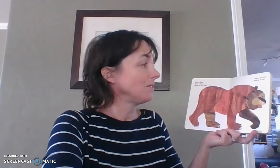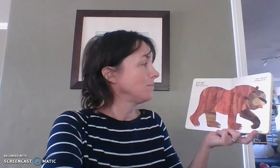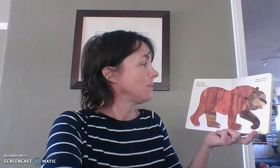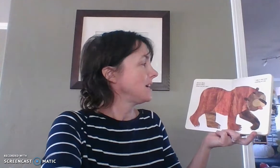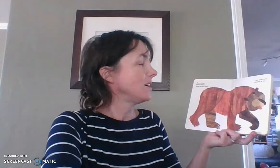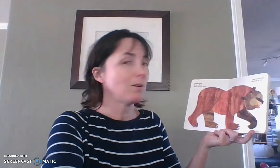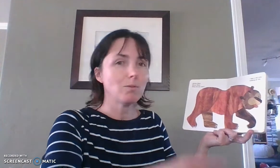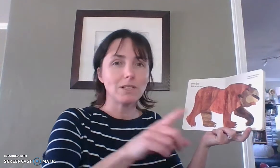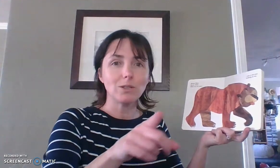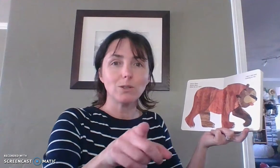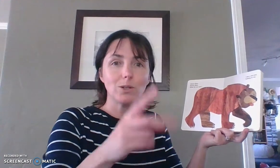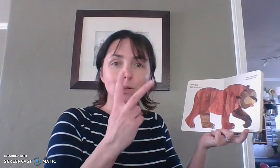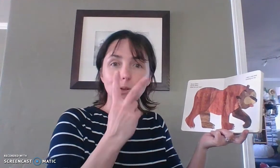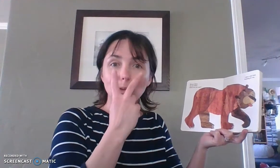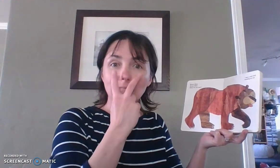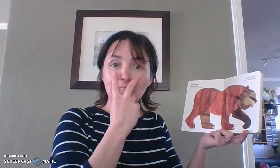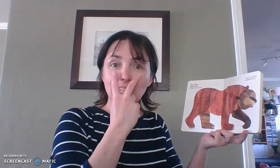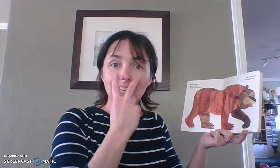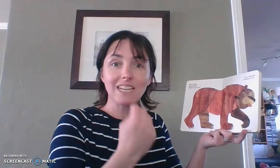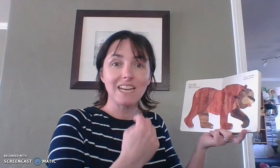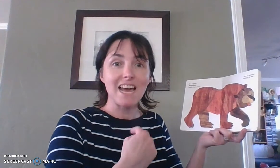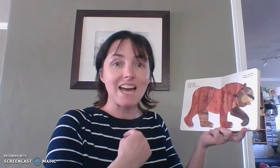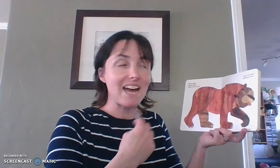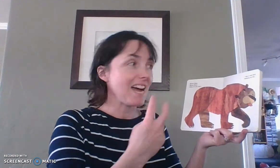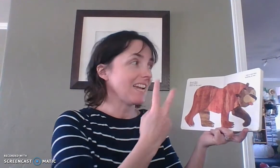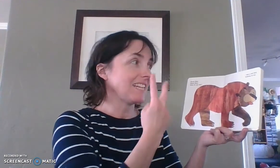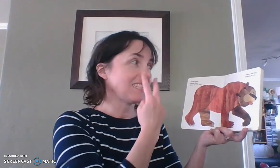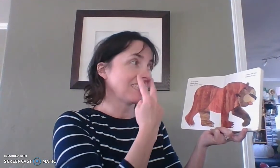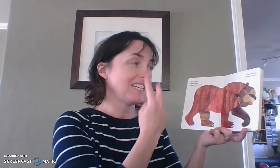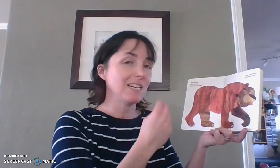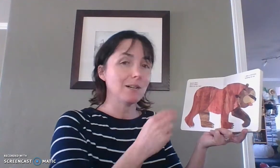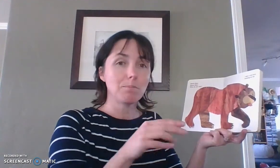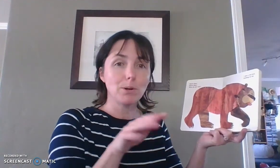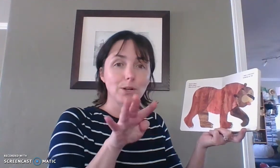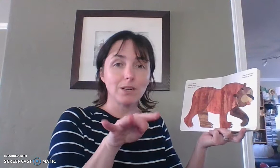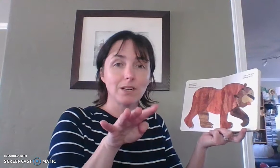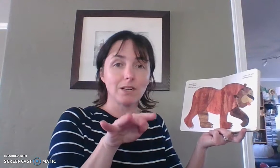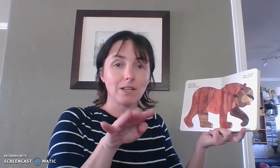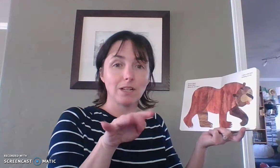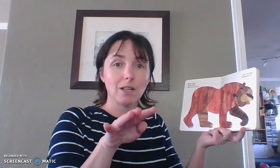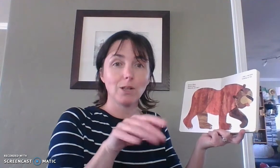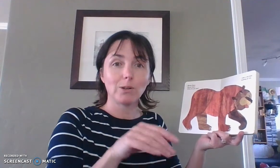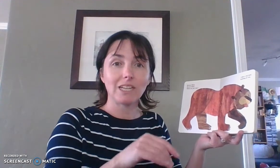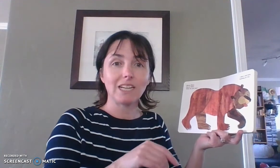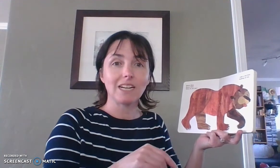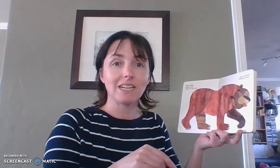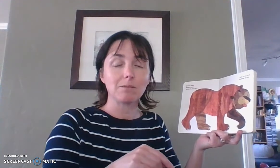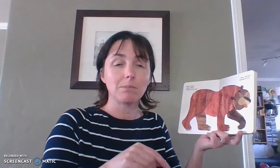brown bear, what do you see? I see a bird looking at